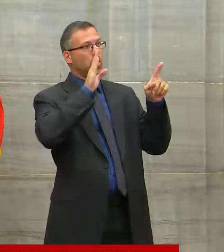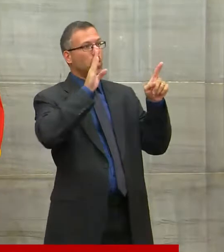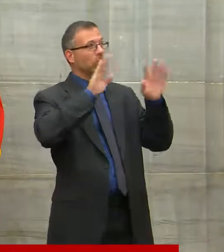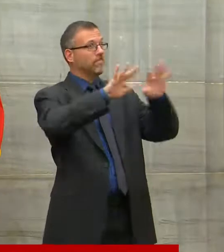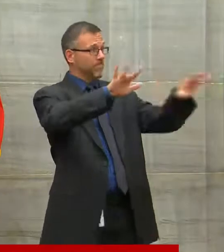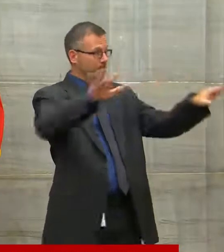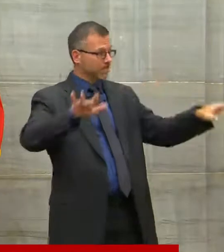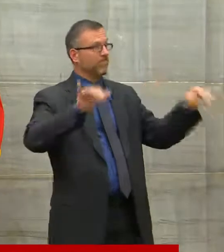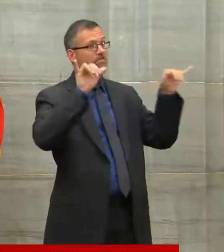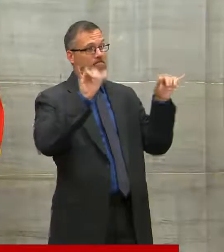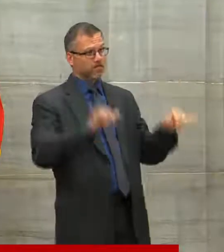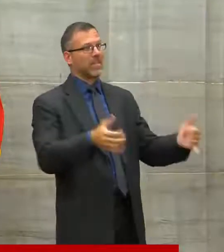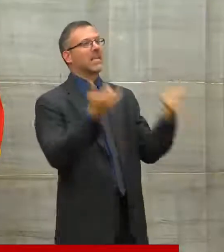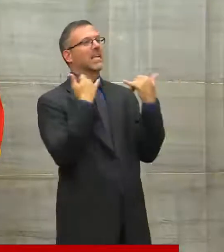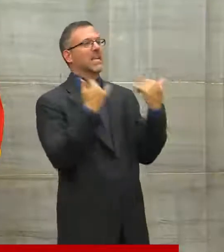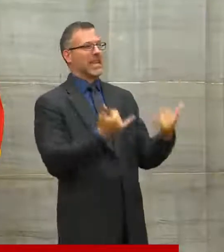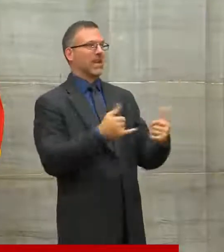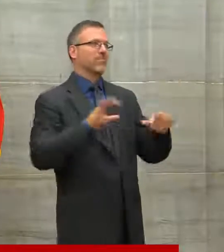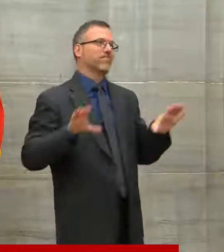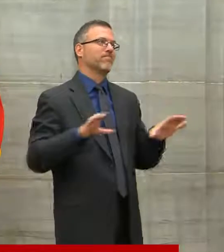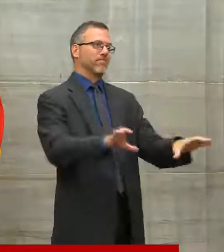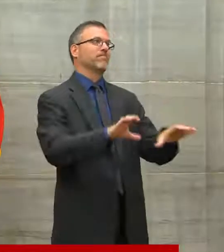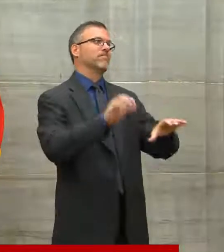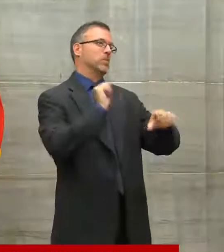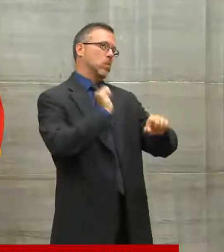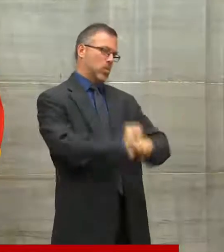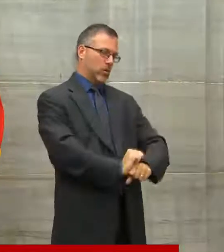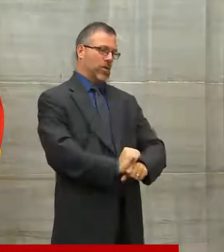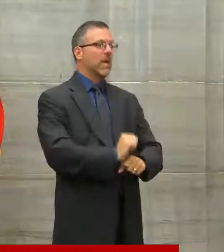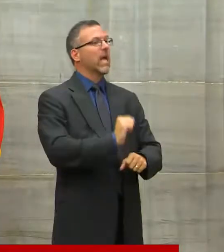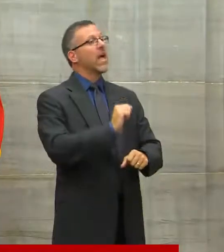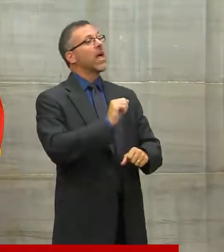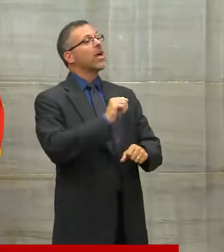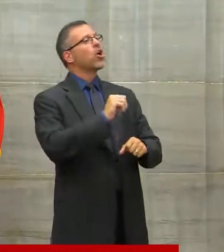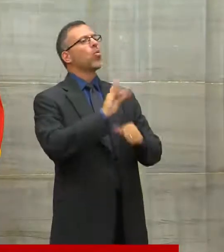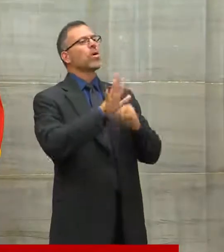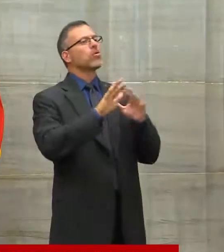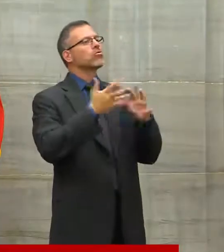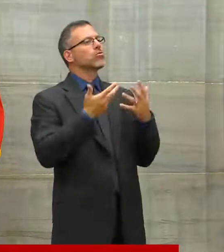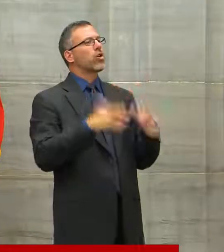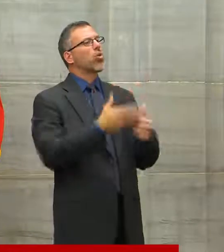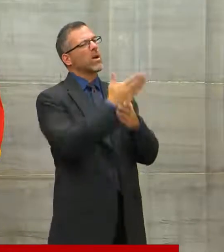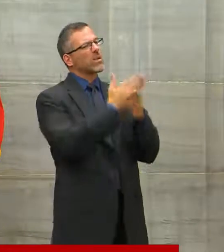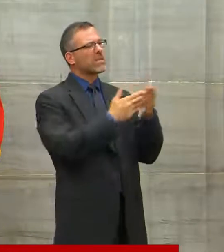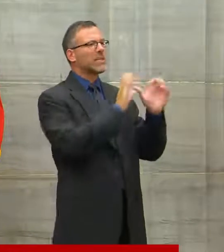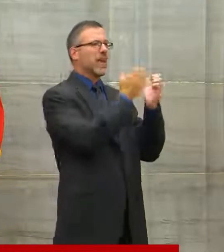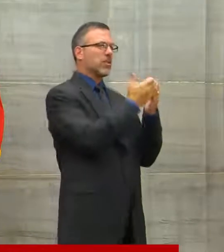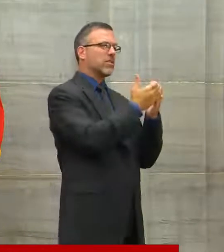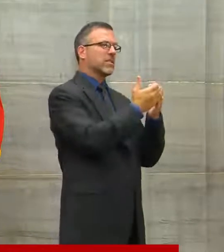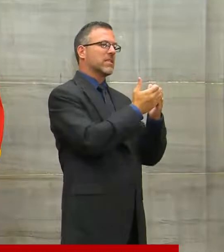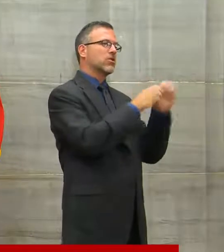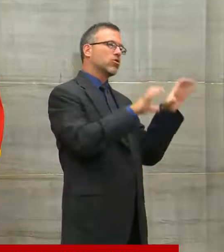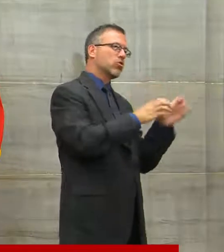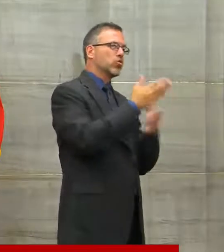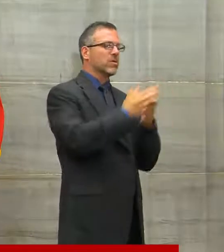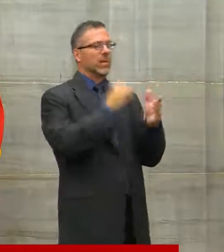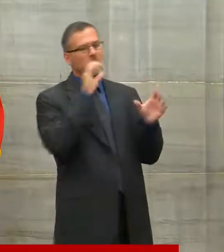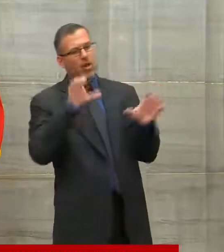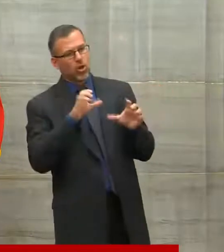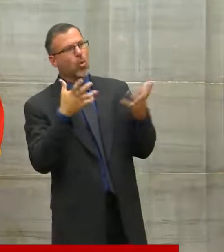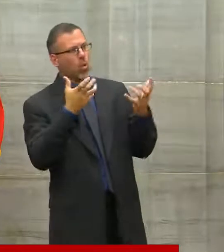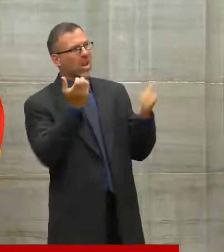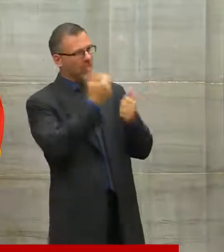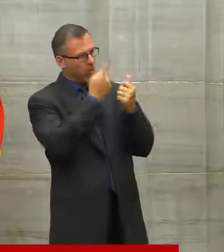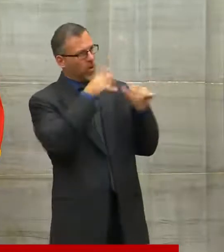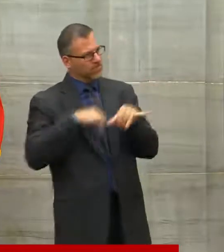and upheld, that they will become consistent across all departments, that we communicate that we put in place